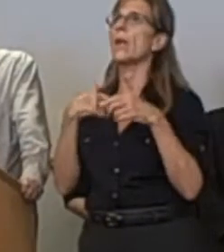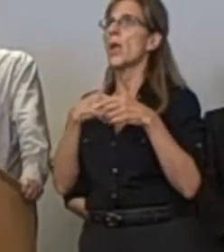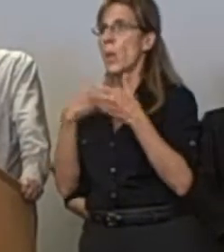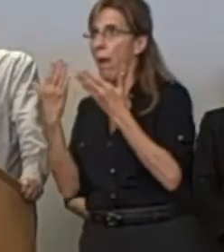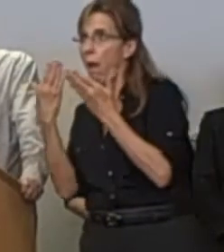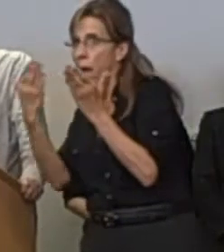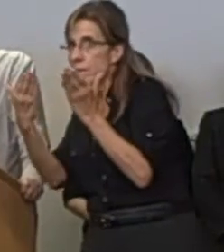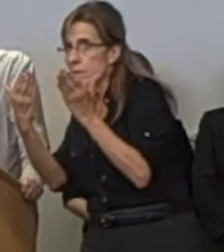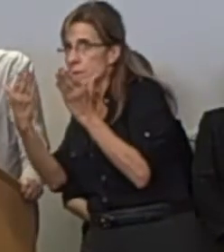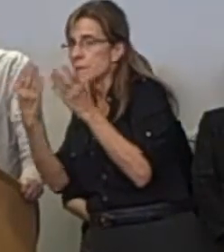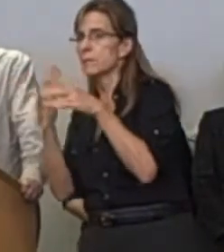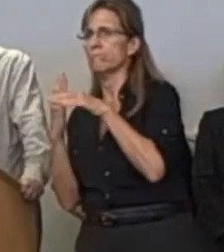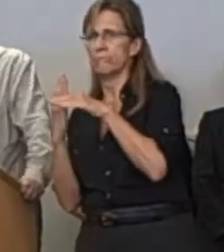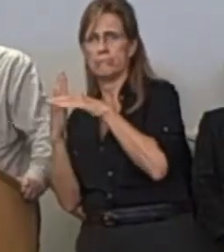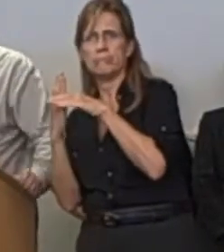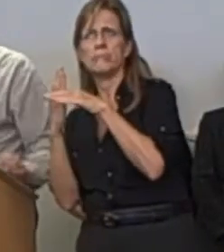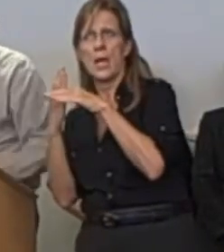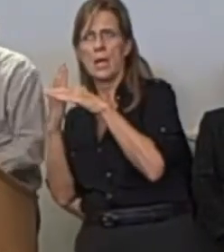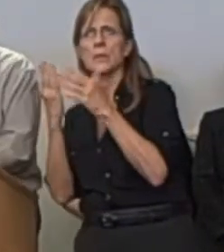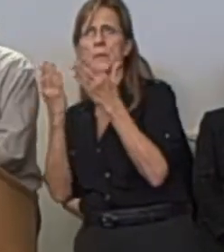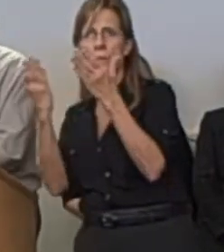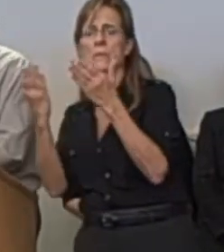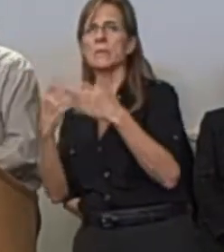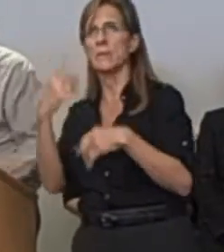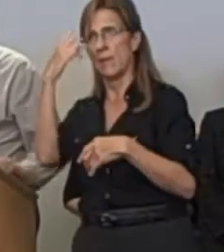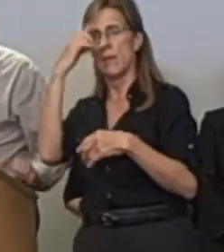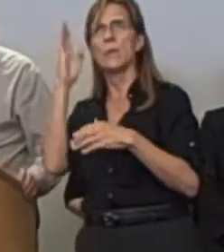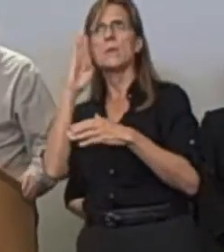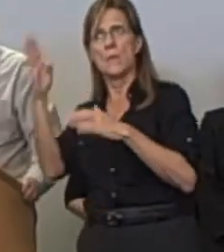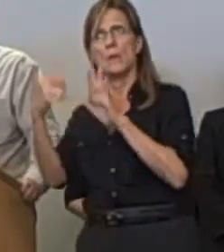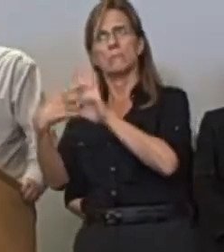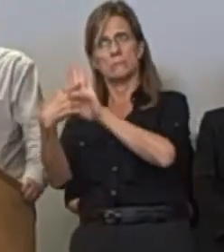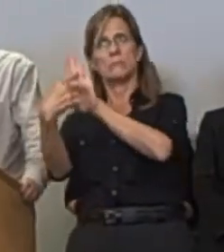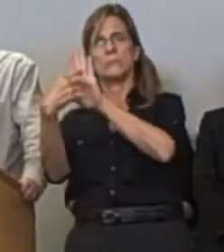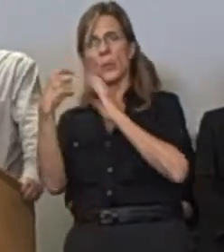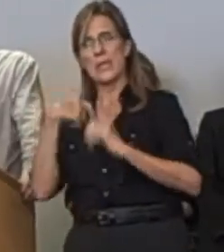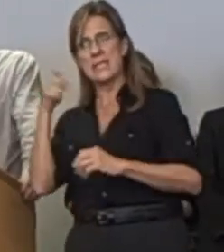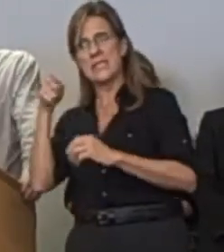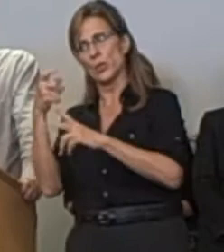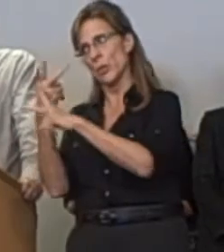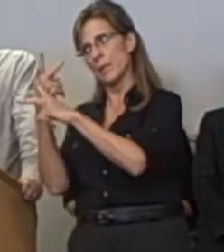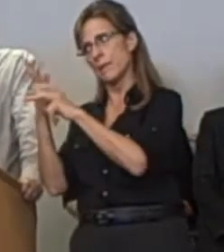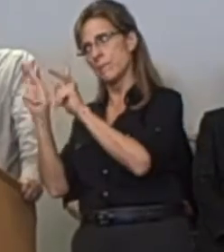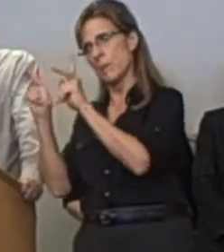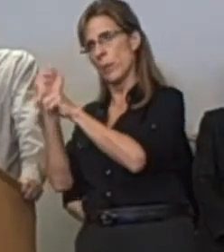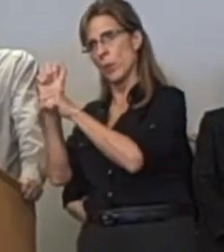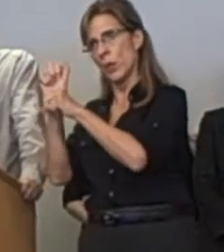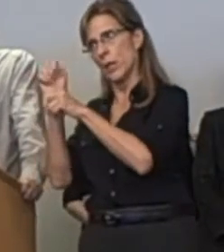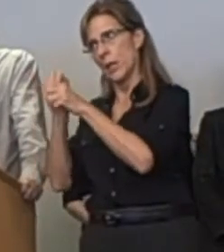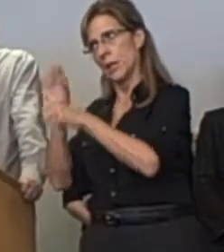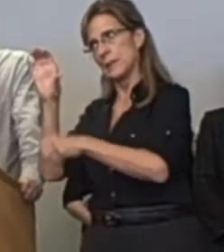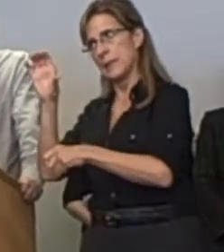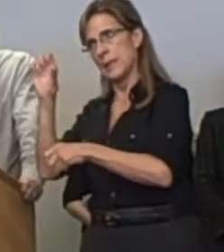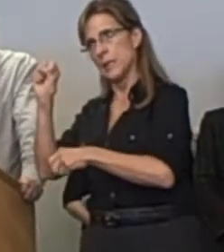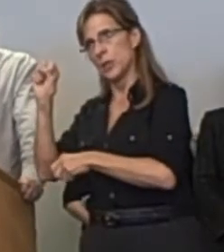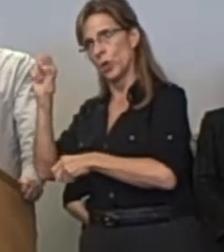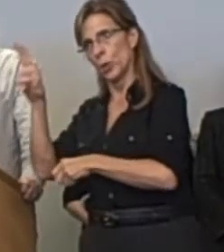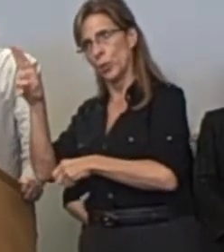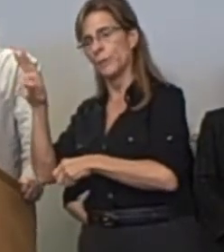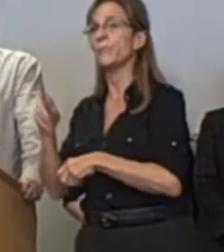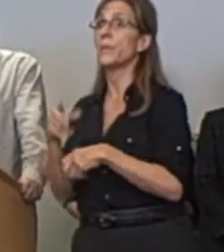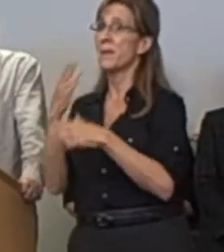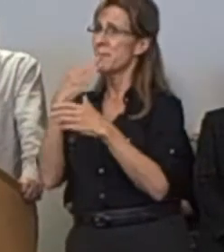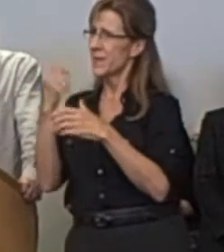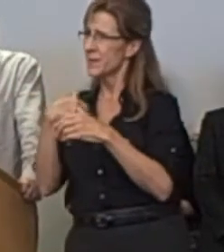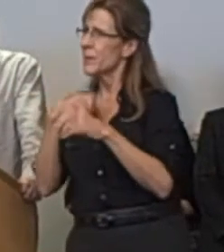modest proposals we honestly think reflect what is needed to keep our people working in the CSU and doing the best we